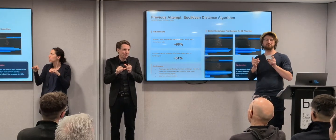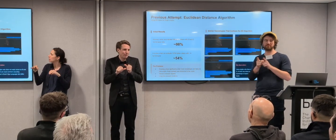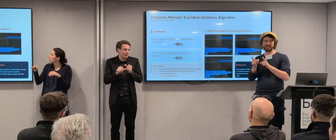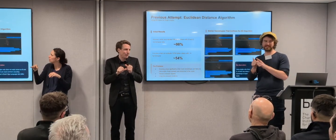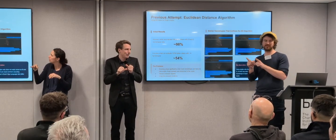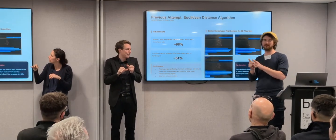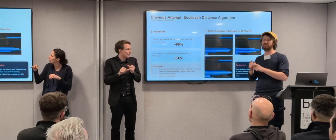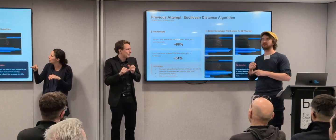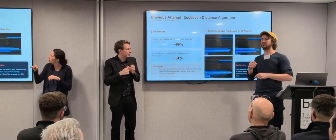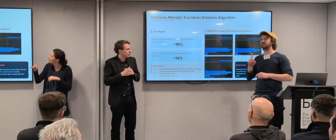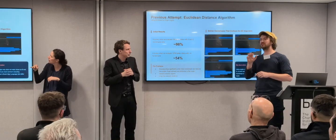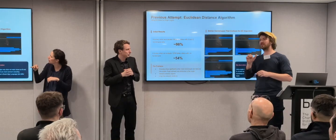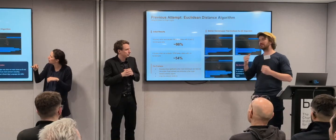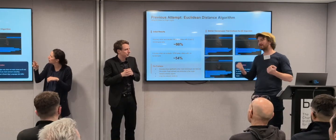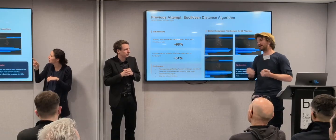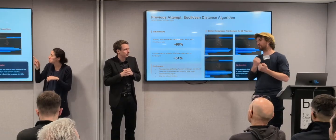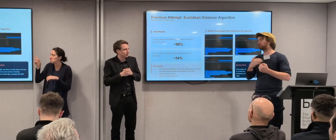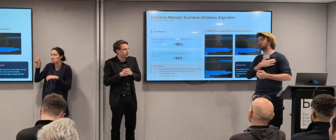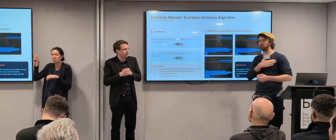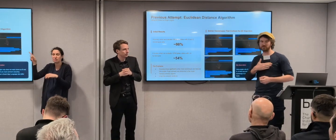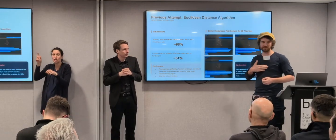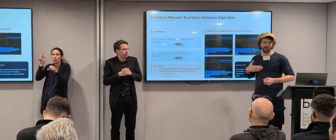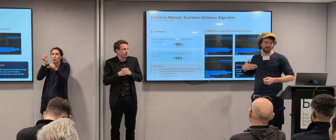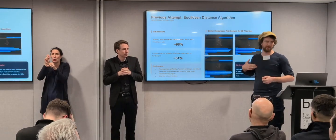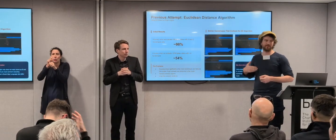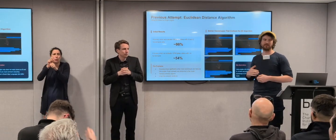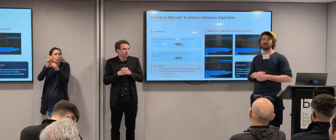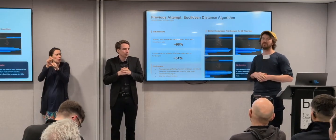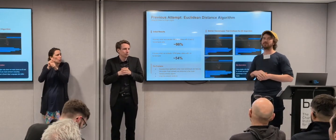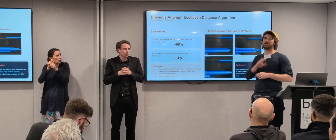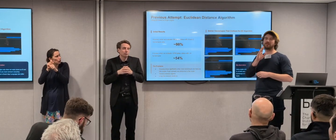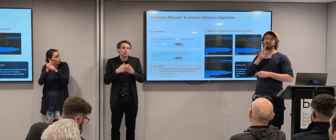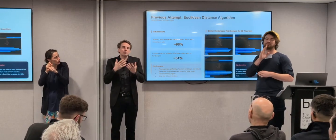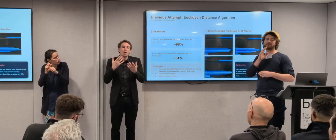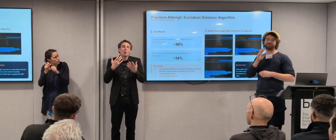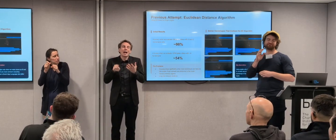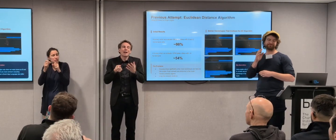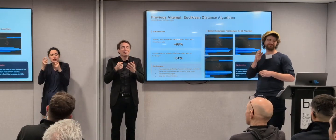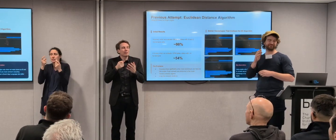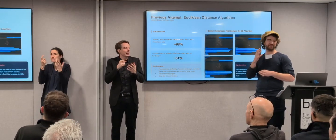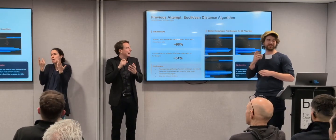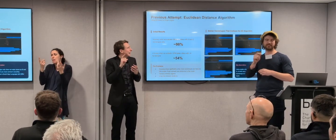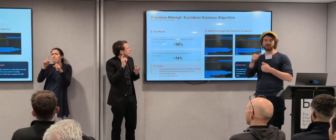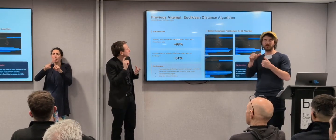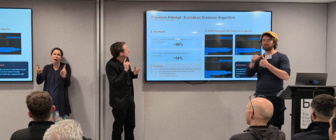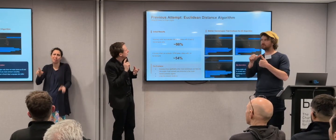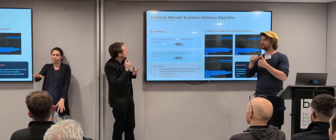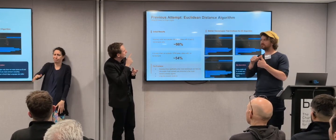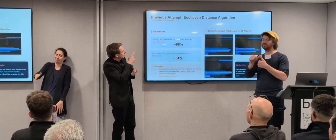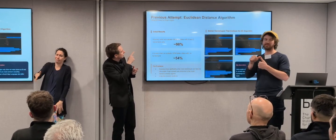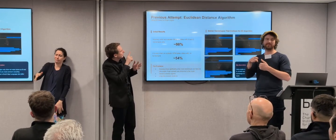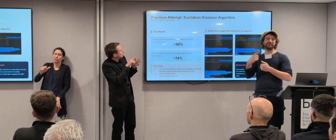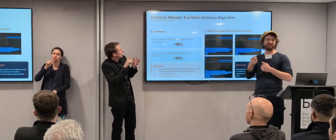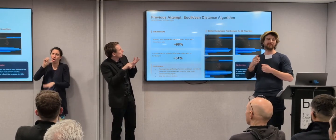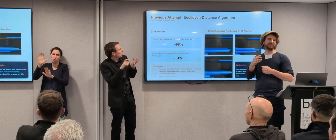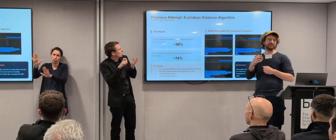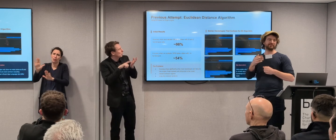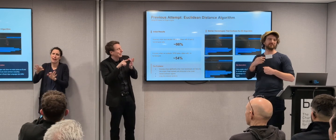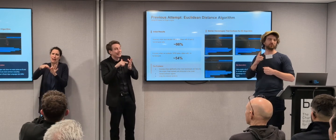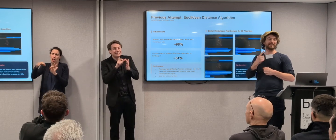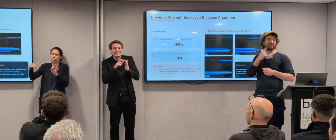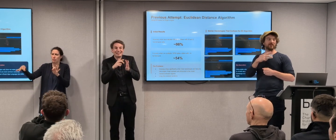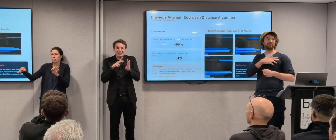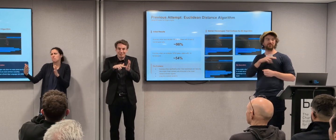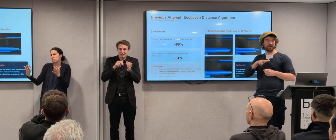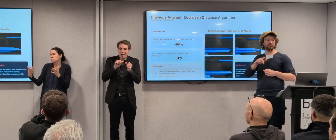and it works on a Euclidean distance algorithm. It works, but it's not great.